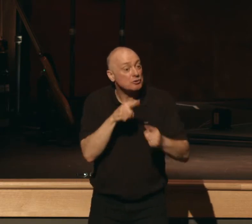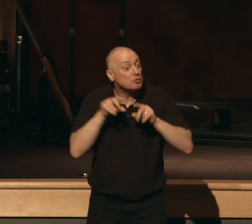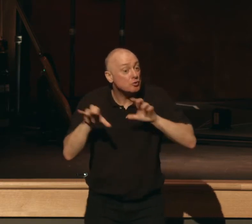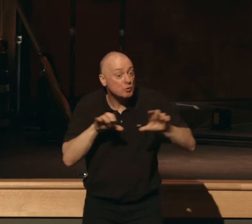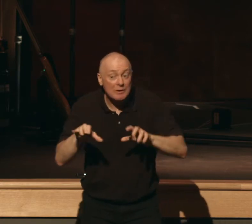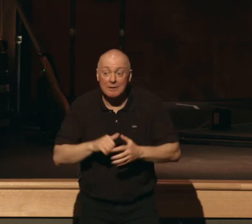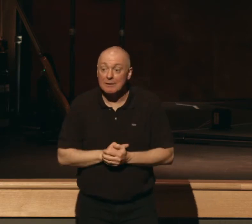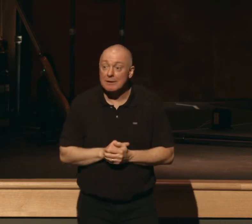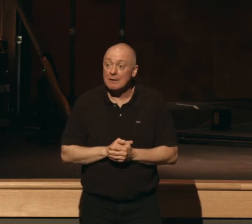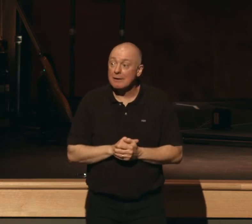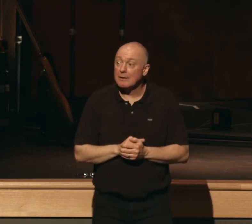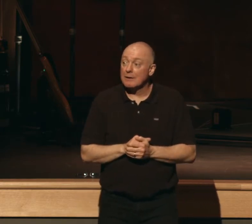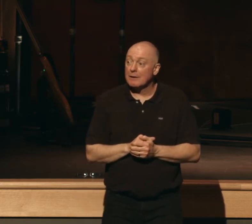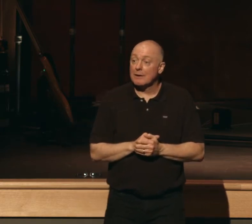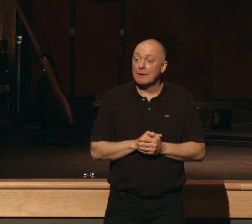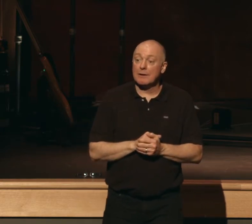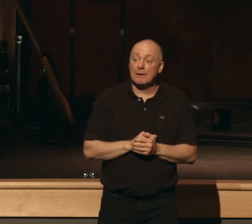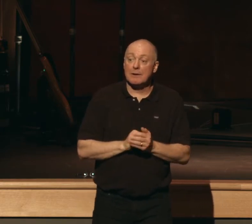do?